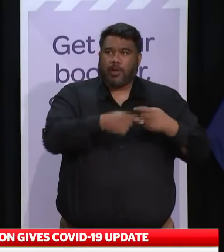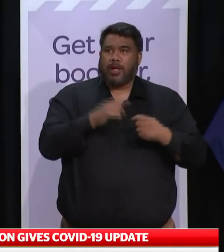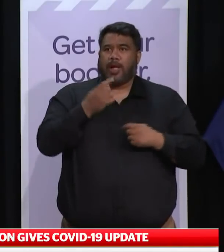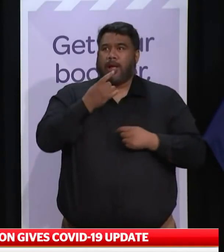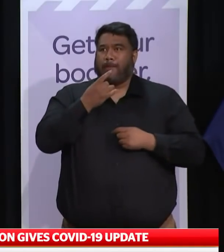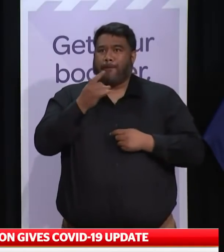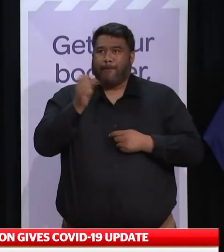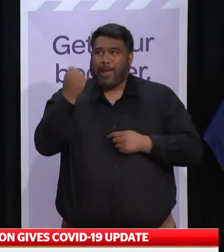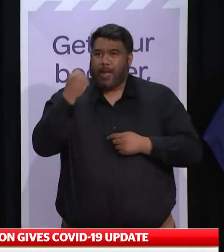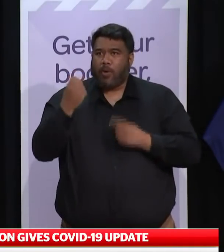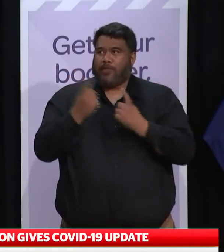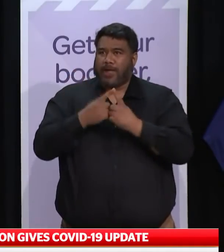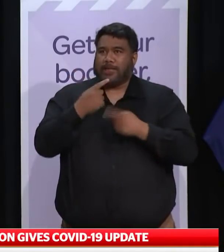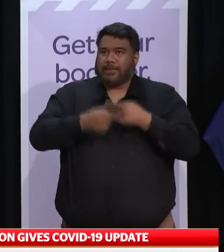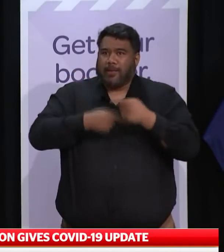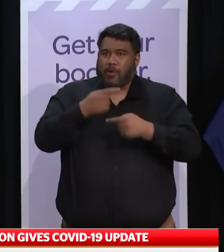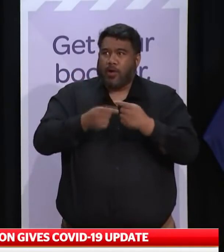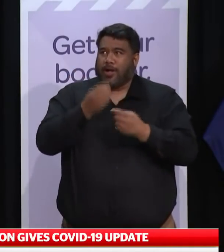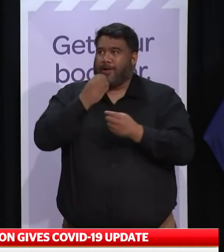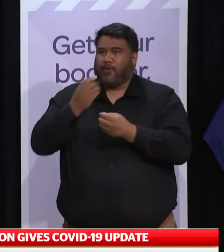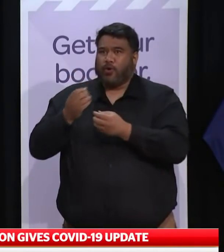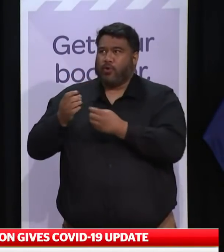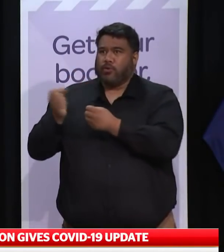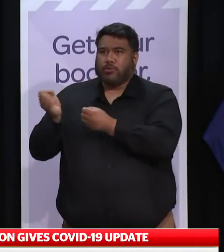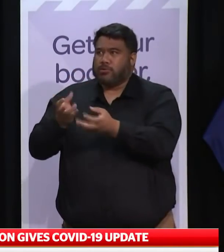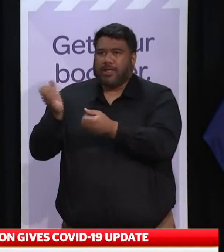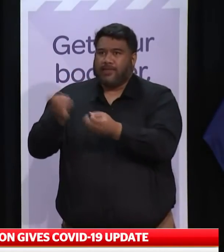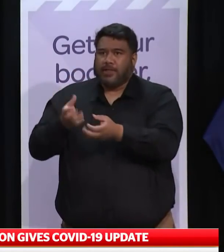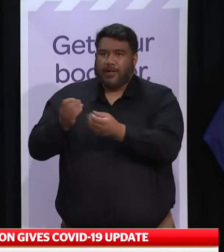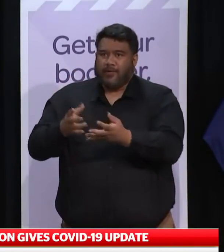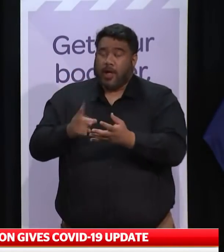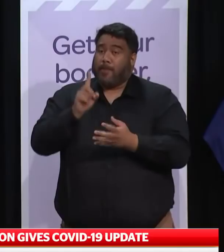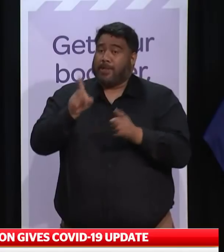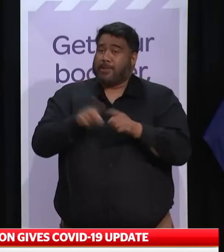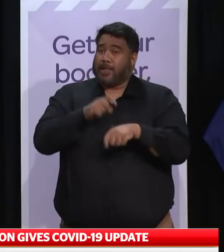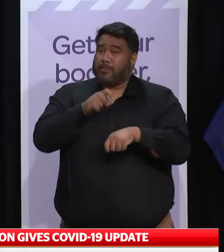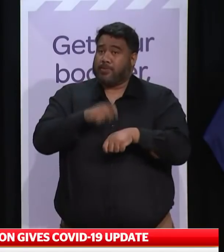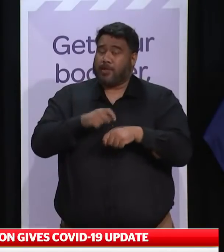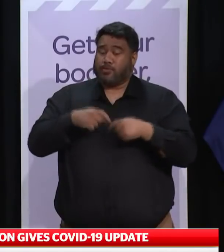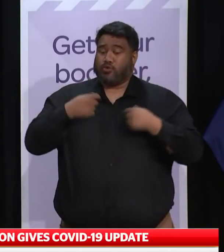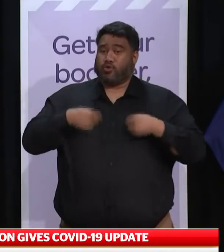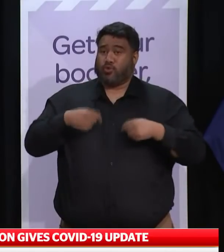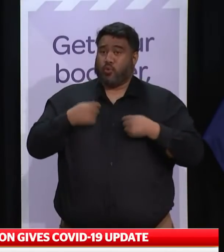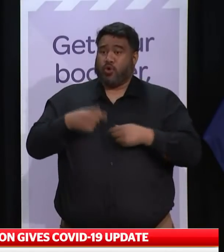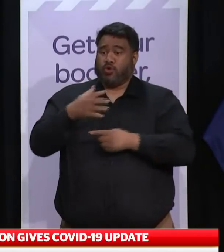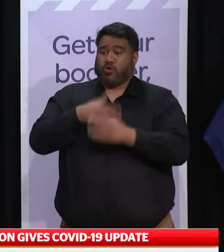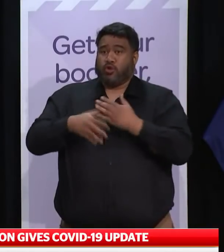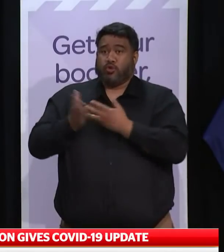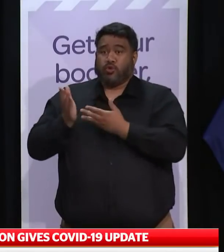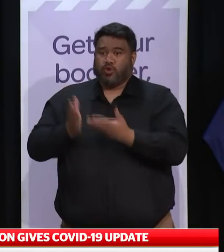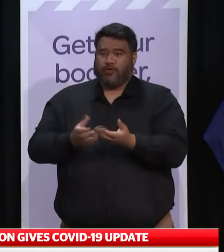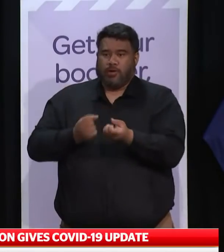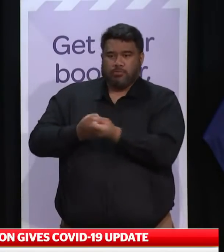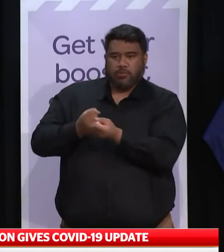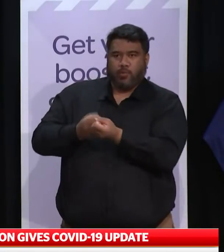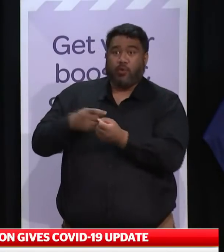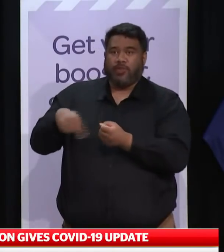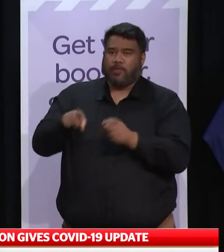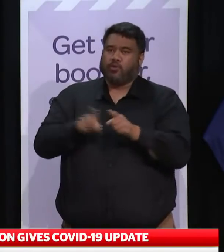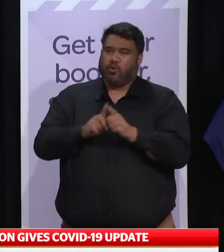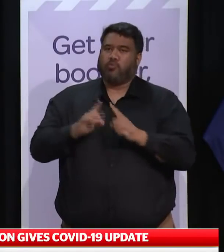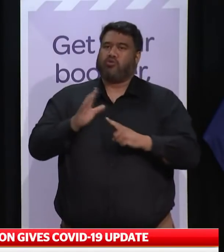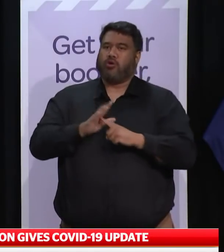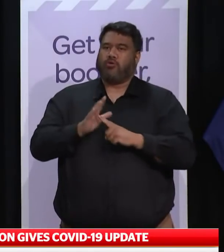supply chain, but we are also conscious of the need of supporting social service providers to be able to support those communities who are vulnerable. So it's the